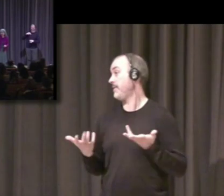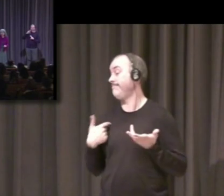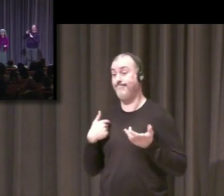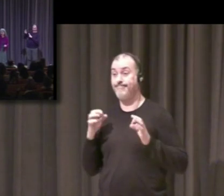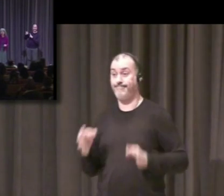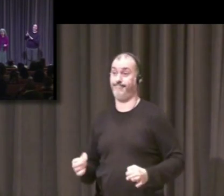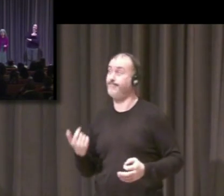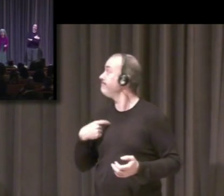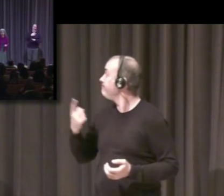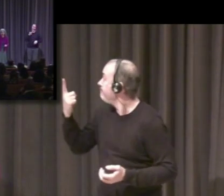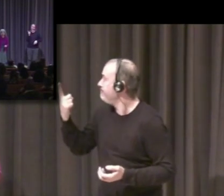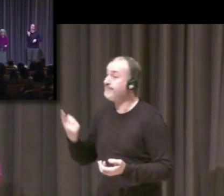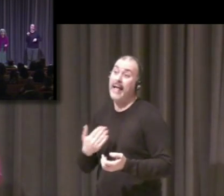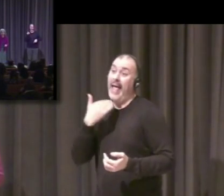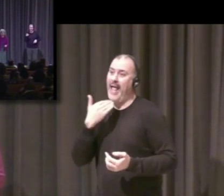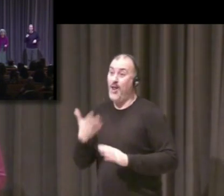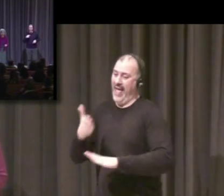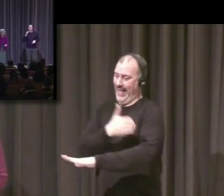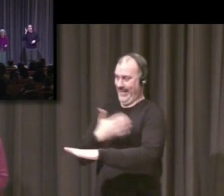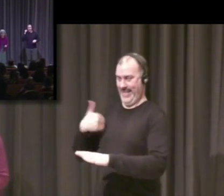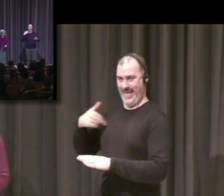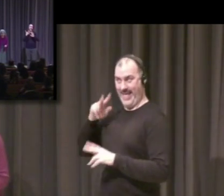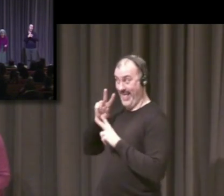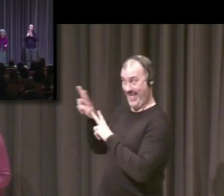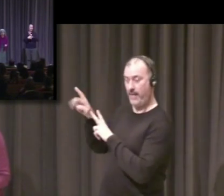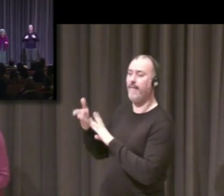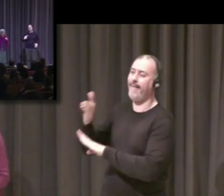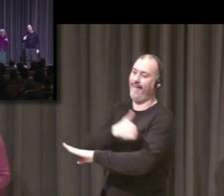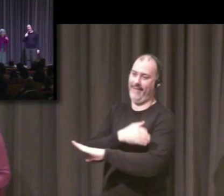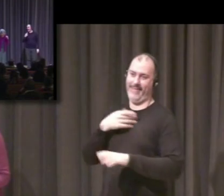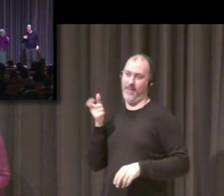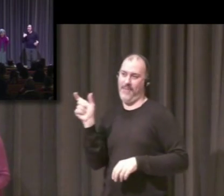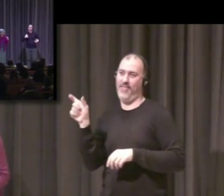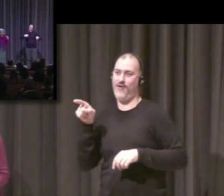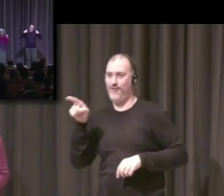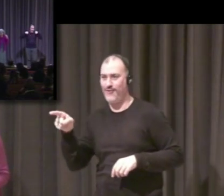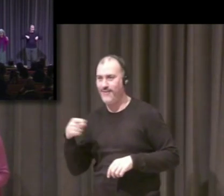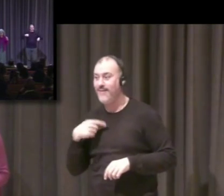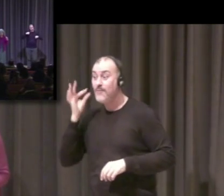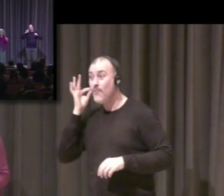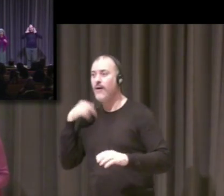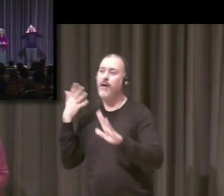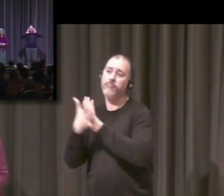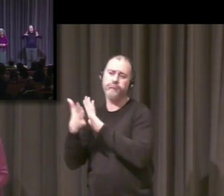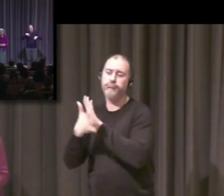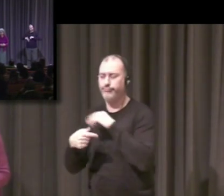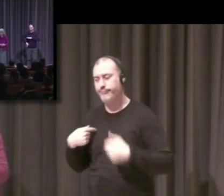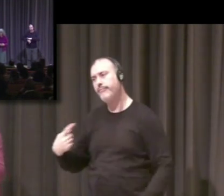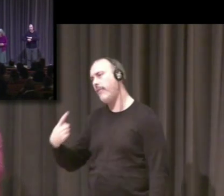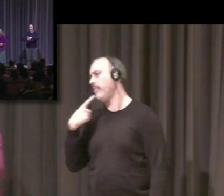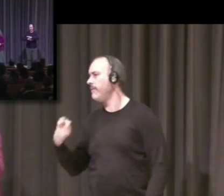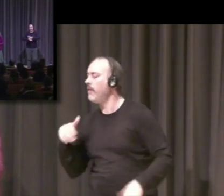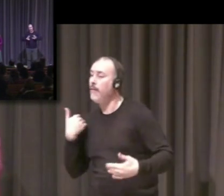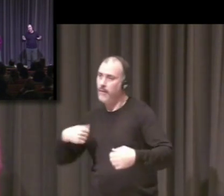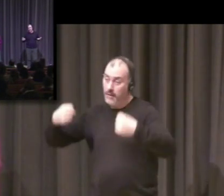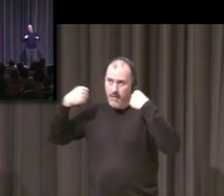is for her, all the time she has to work when she's communicating with hearing